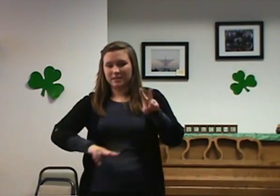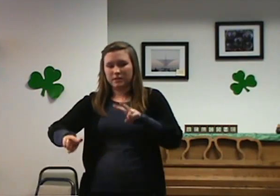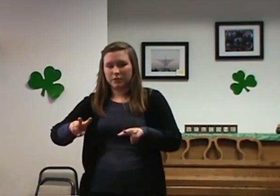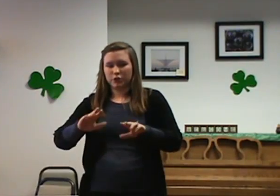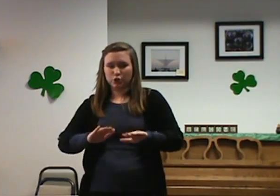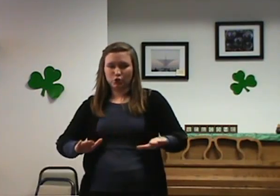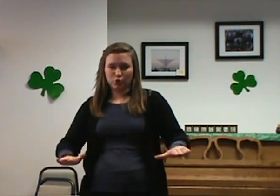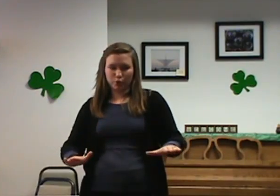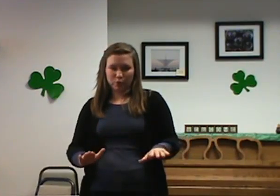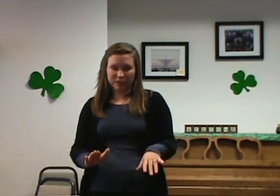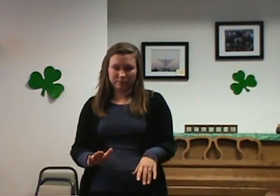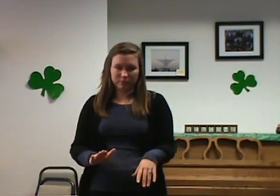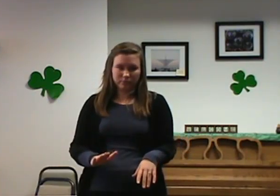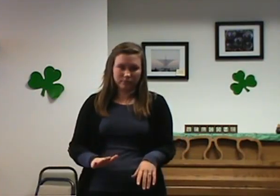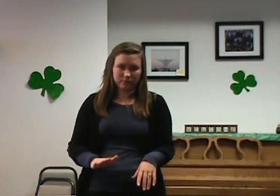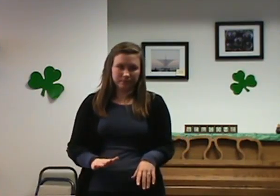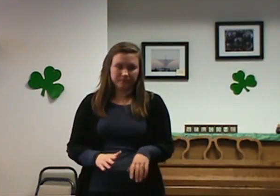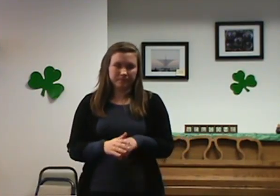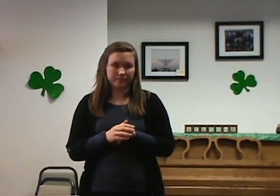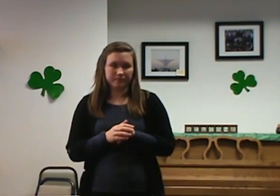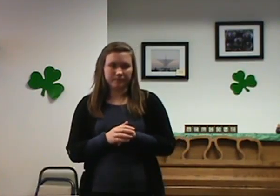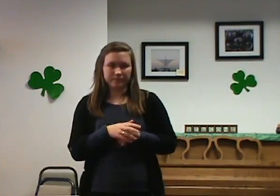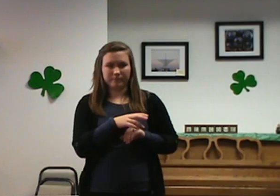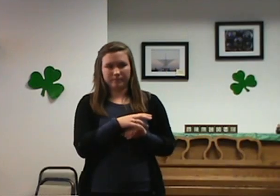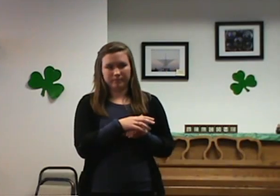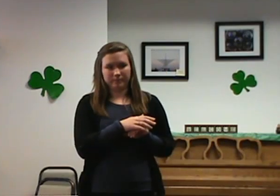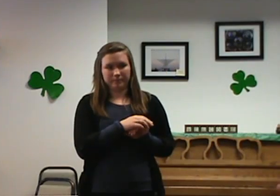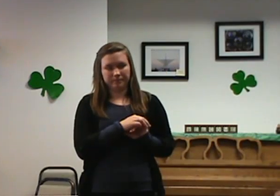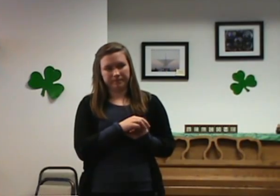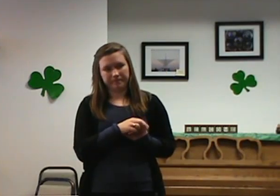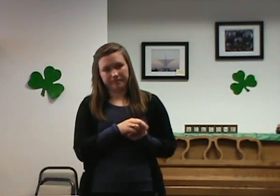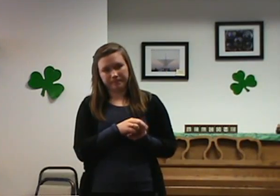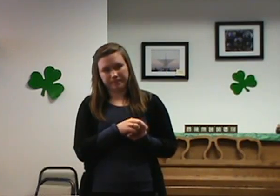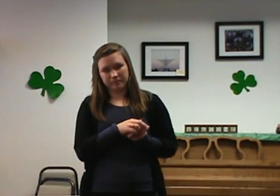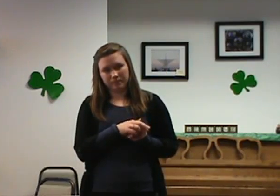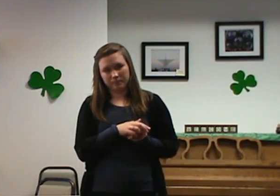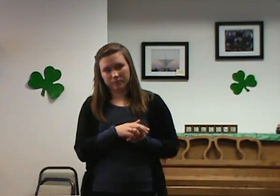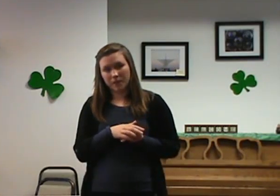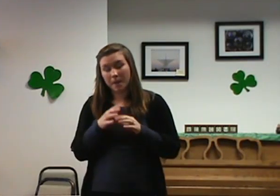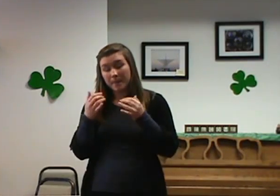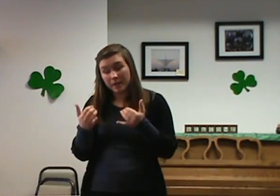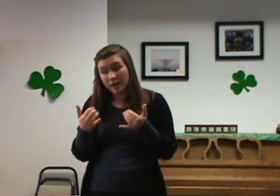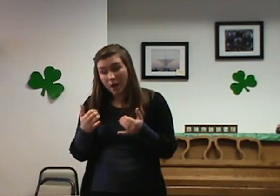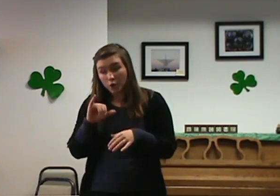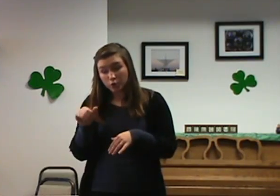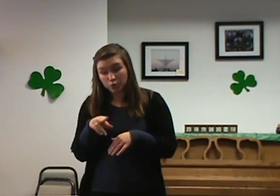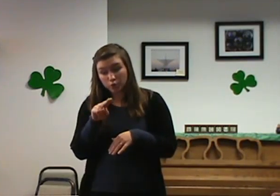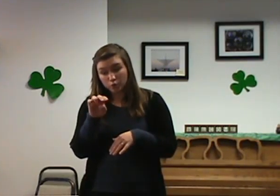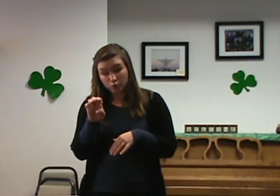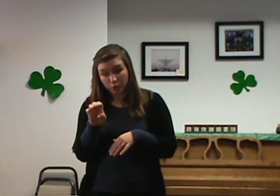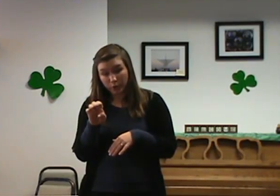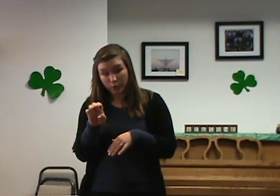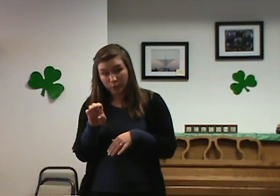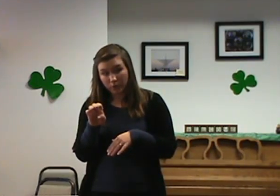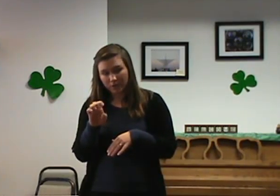Right now, our contract with Perkins is through June of this year. And I'm gonna have to be meeting